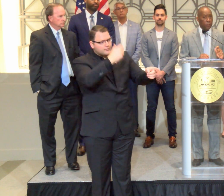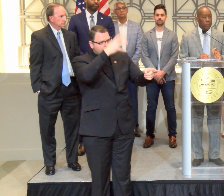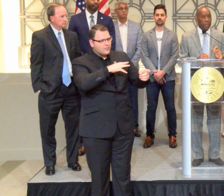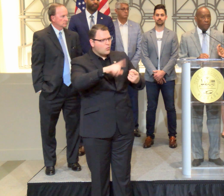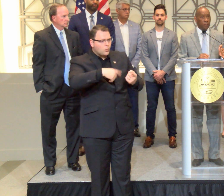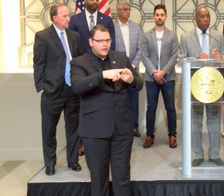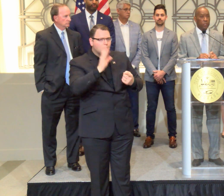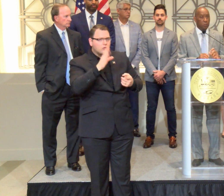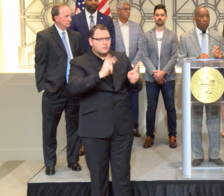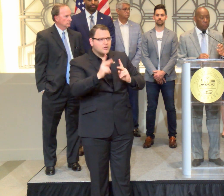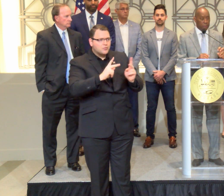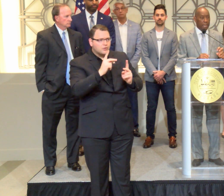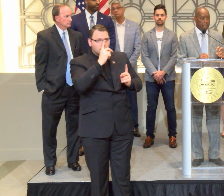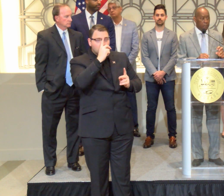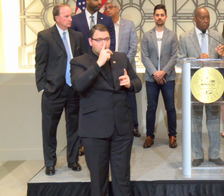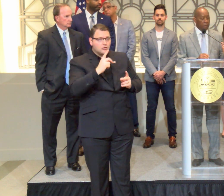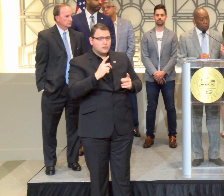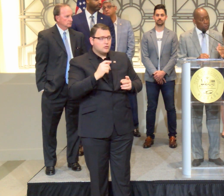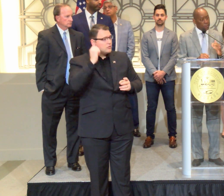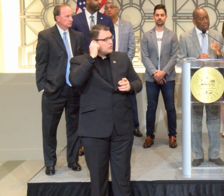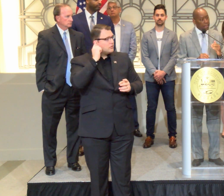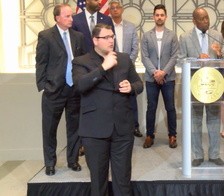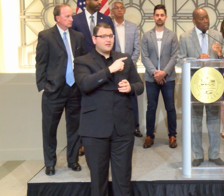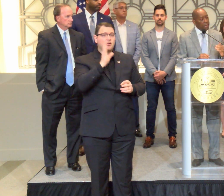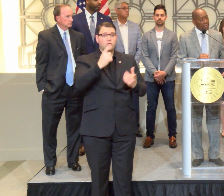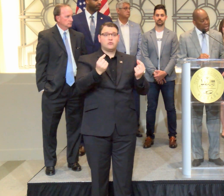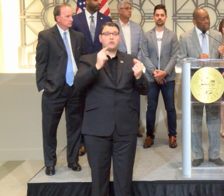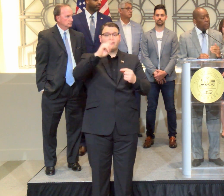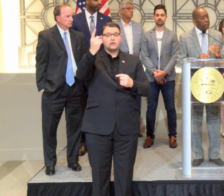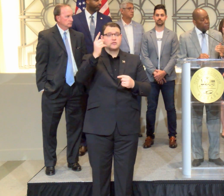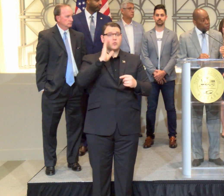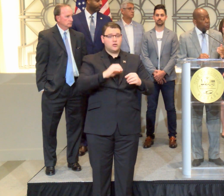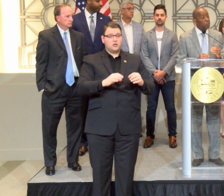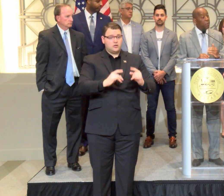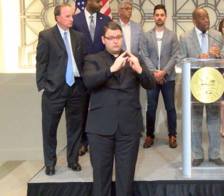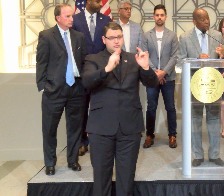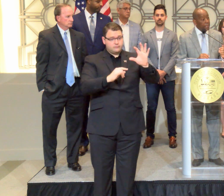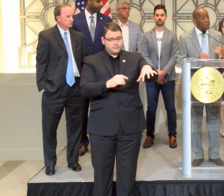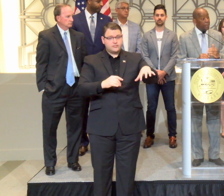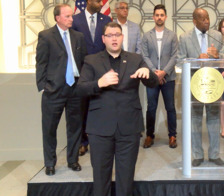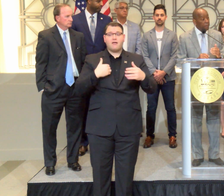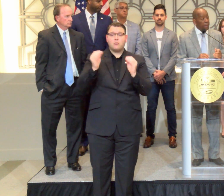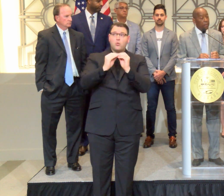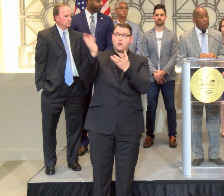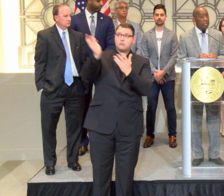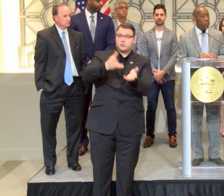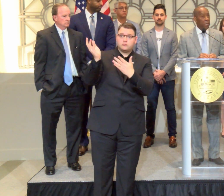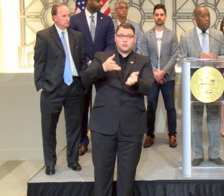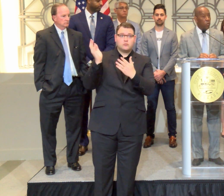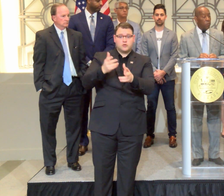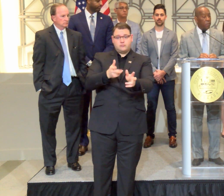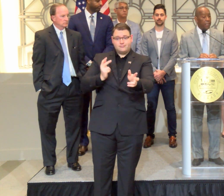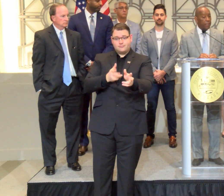The first one tomorrow we'll stand up, and then we'll scale up, and then as the additional supplies come in,